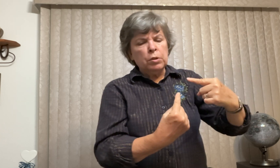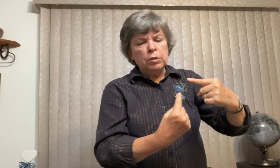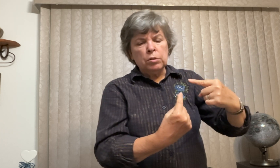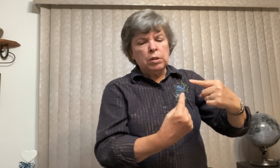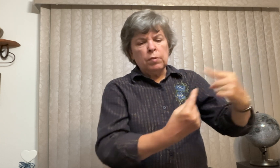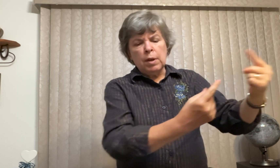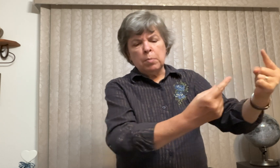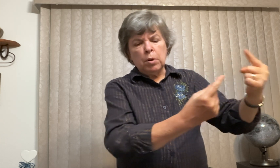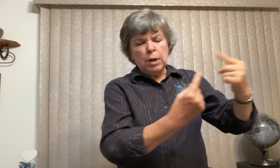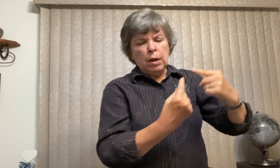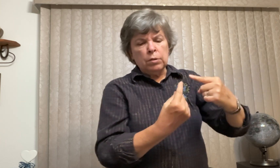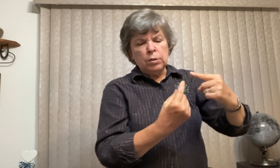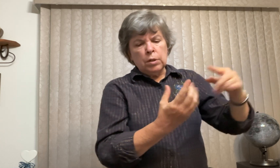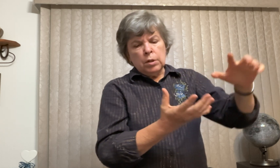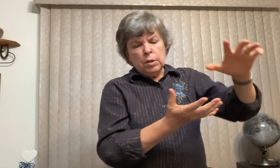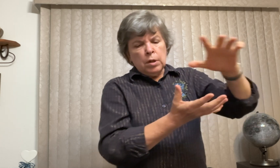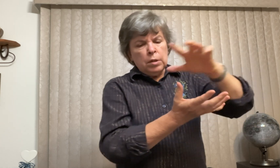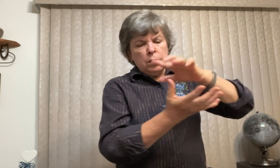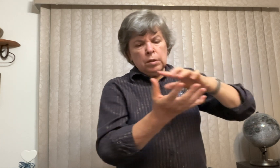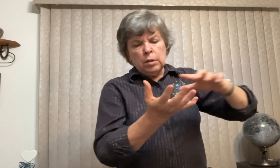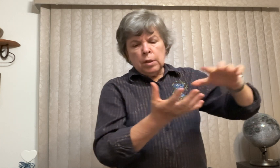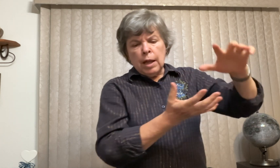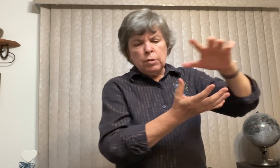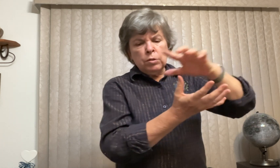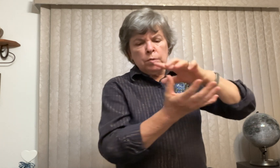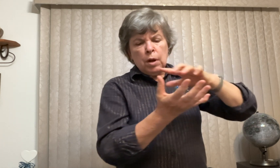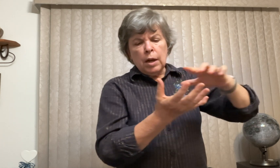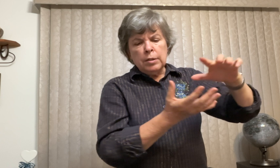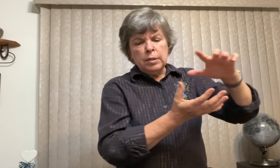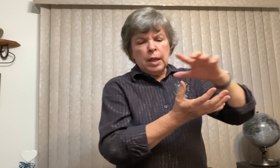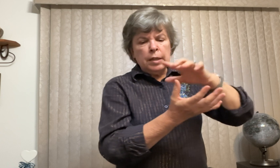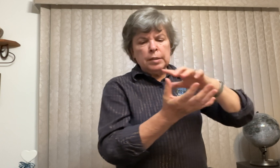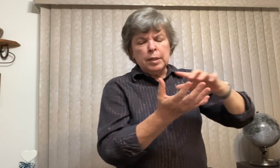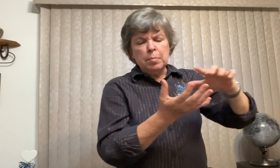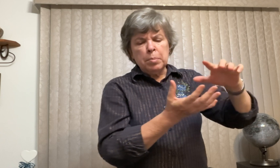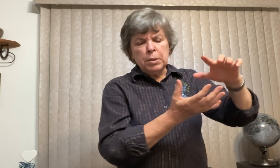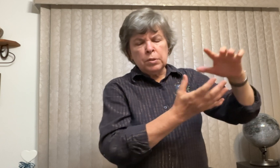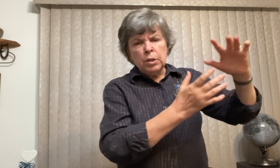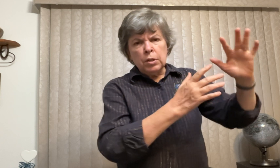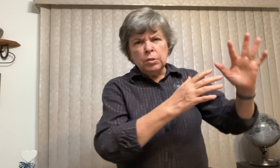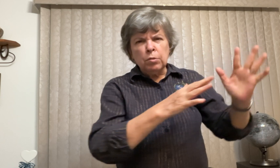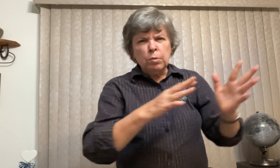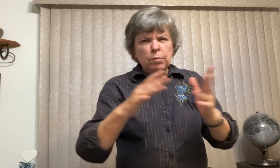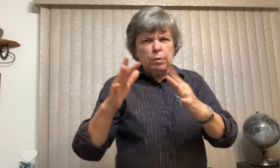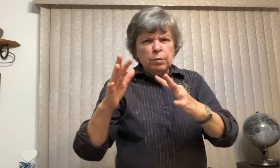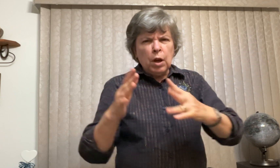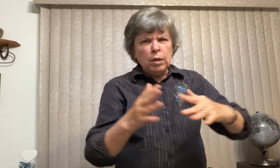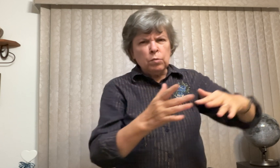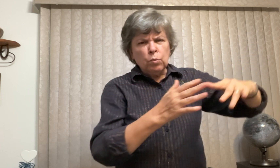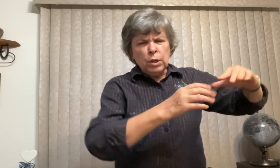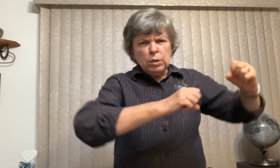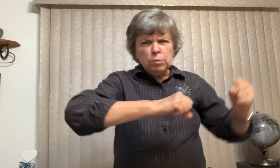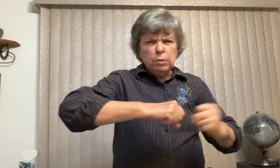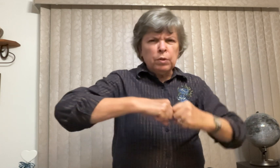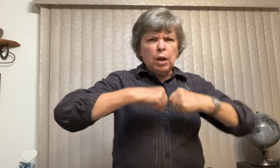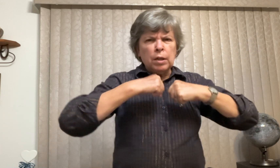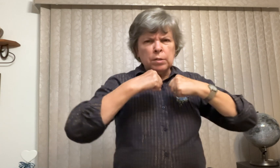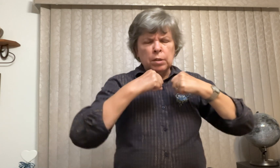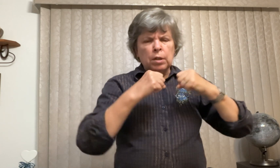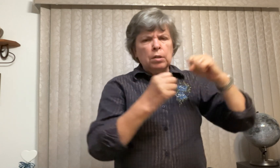just leave that part out. Clouds arise and tempests. So we've got winds, you